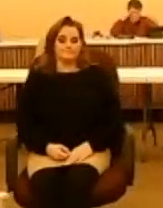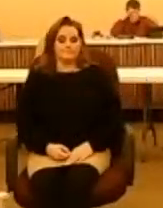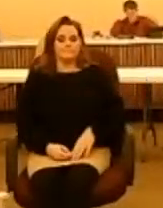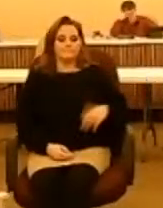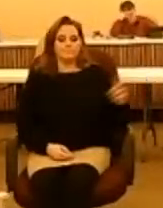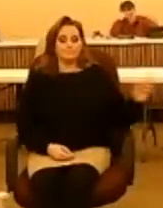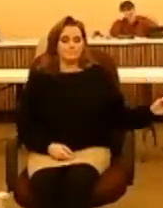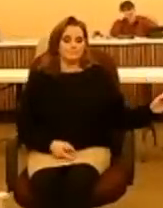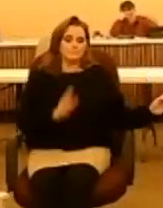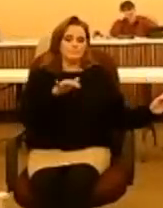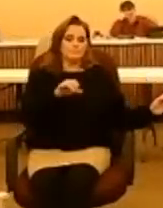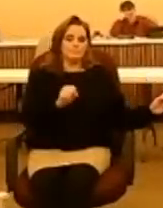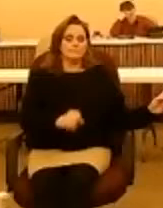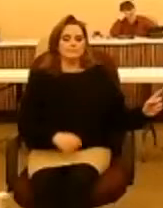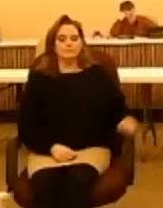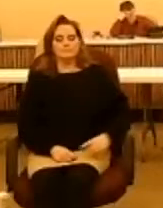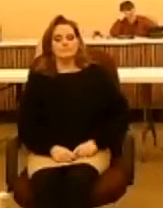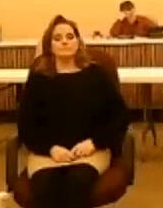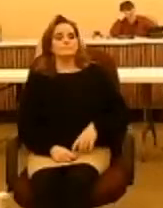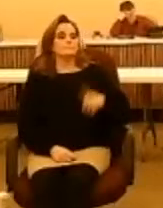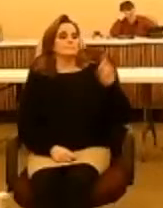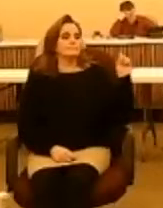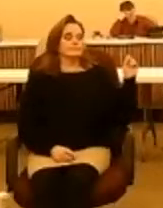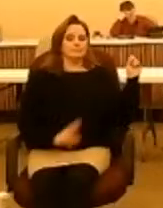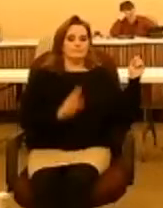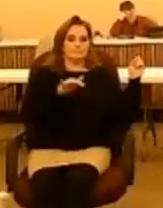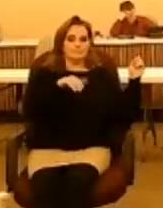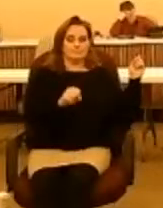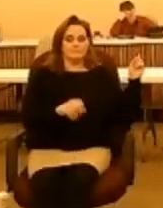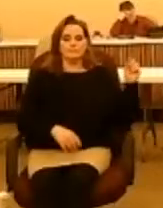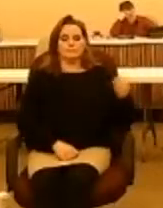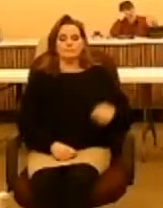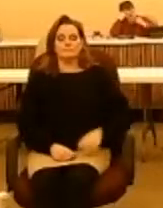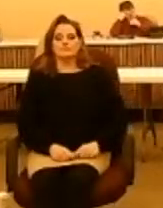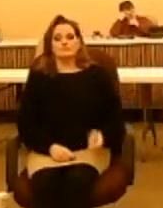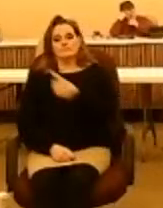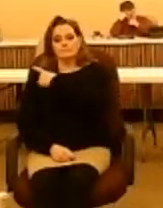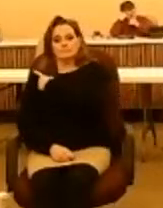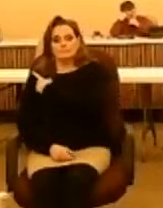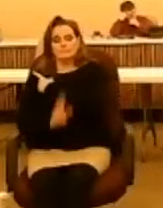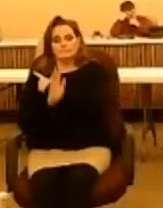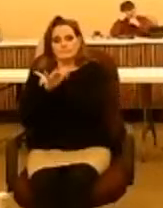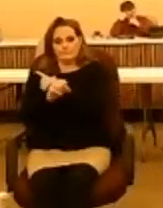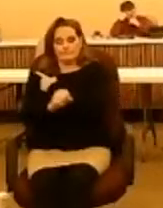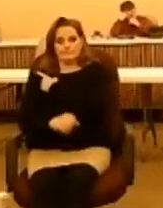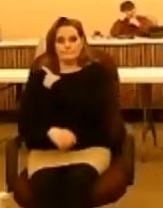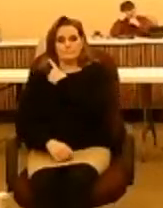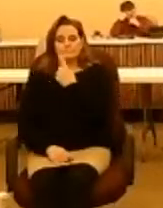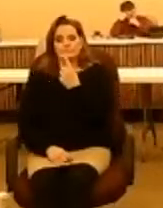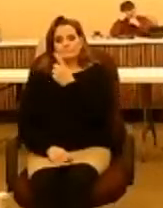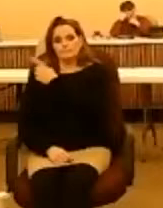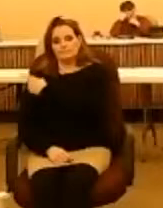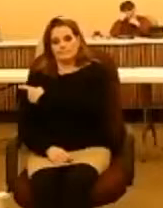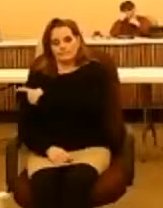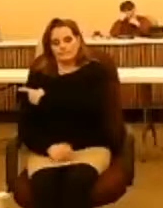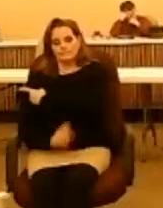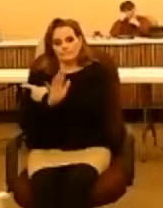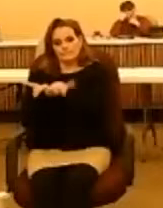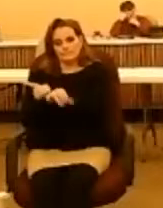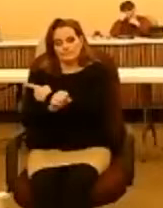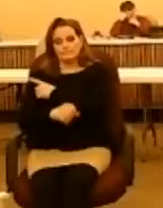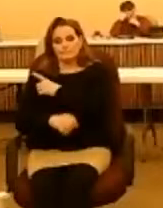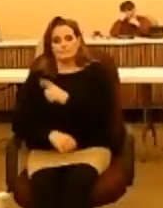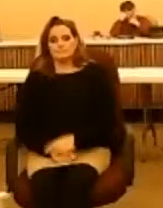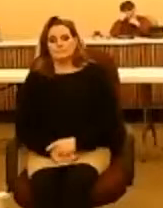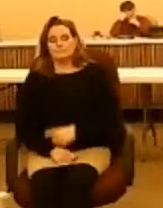Councilmember Barley, Aye. Councilmember Stafford. Aye. Councilmember Safranek, Aye. Councilmember Bolsner,